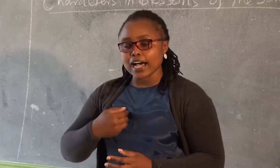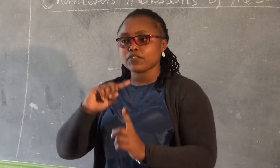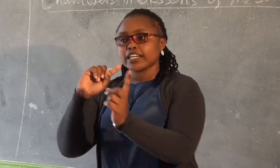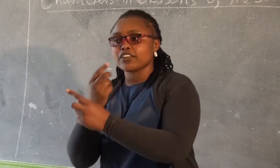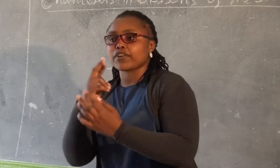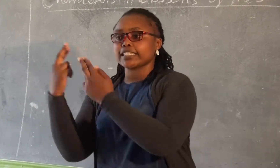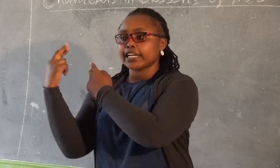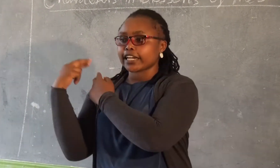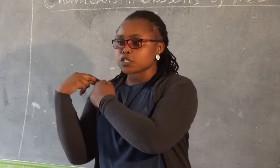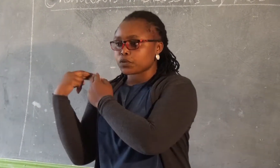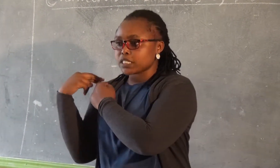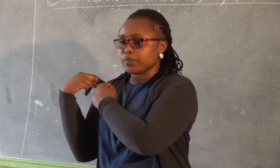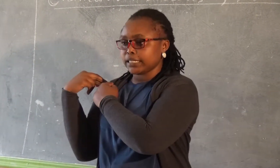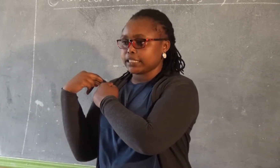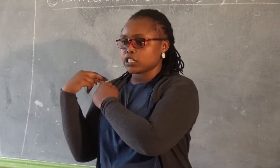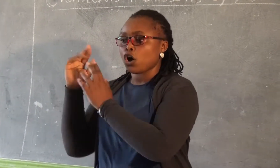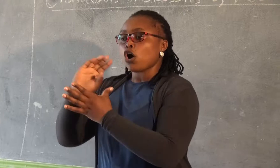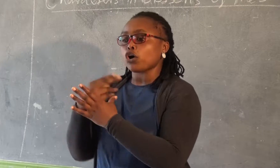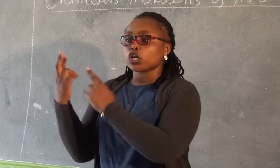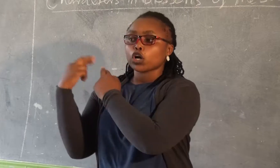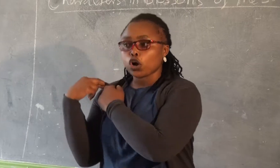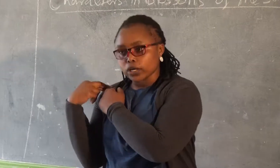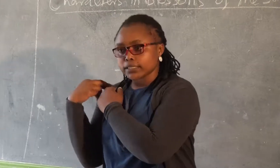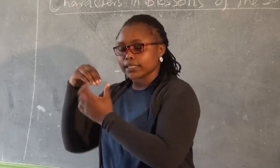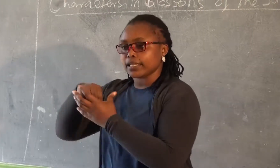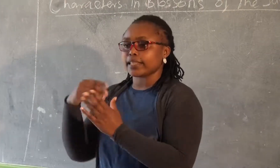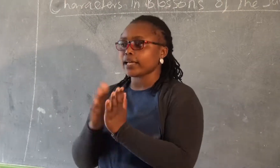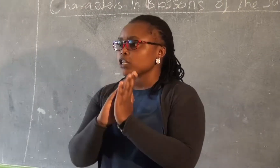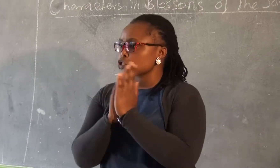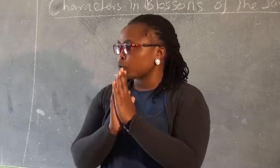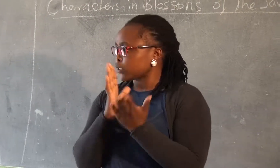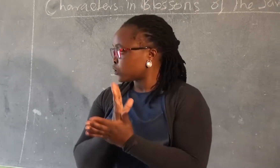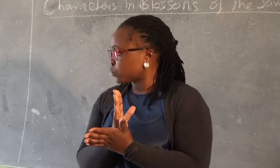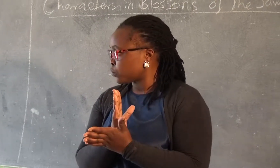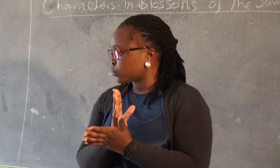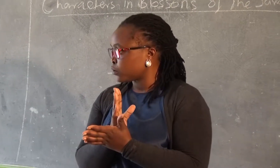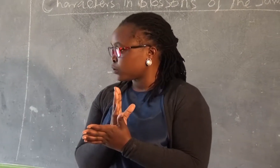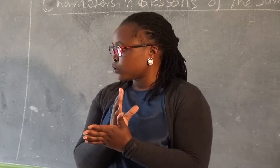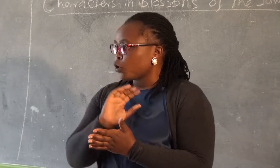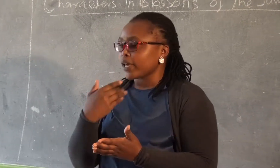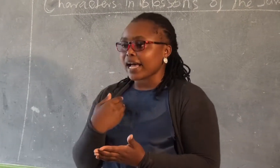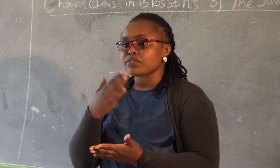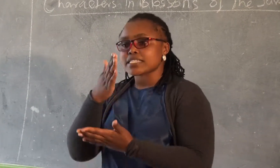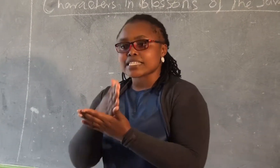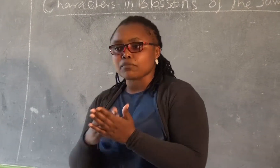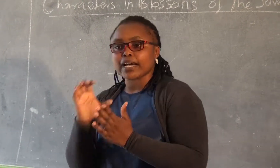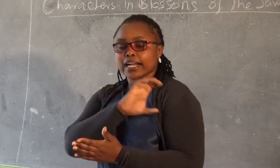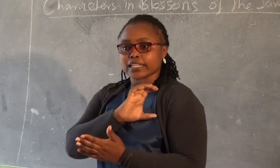have different responsibilities or roles in the story. So we have some